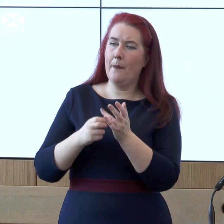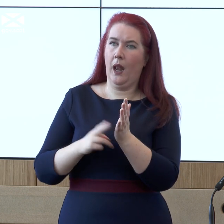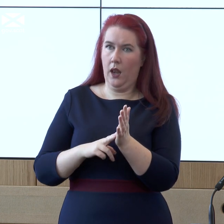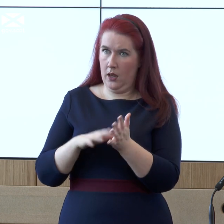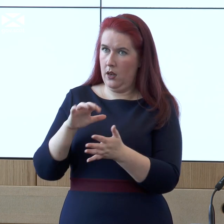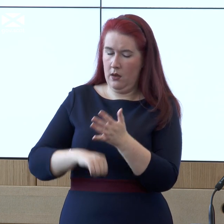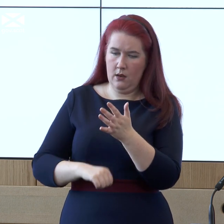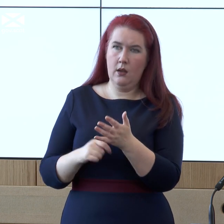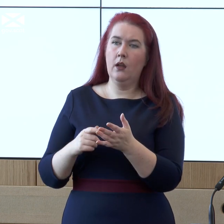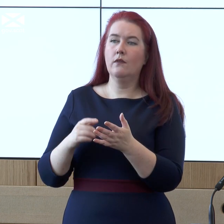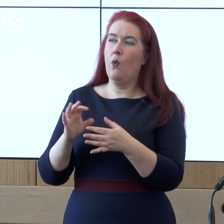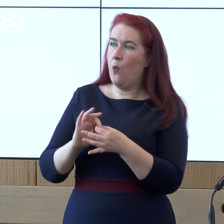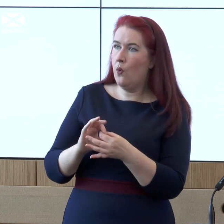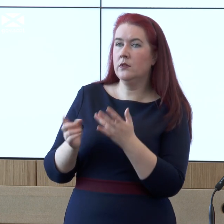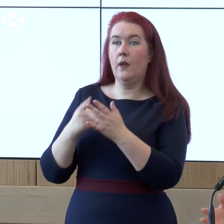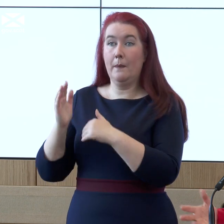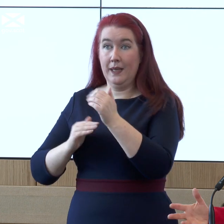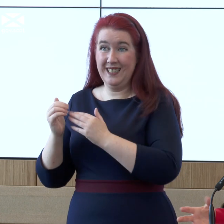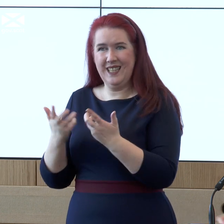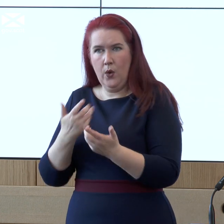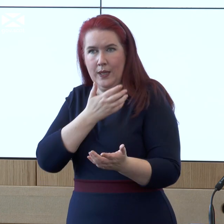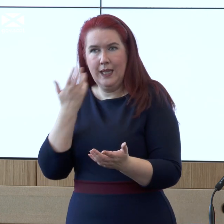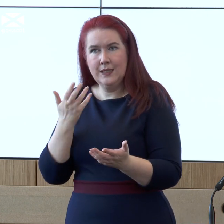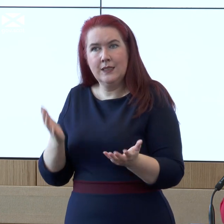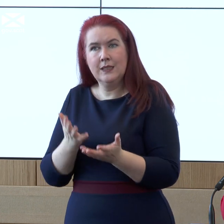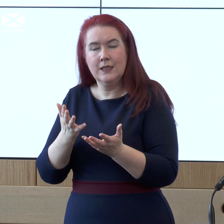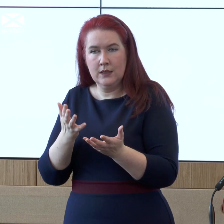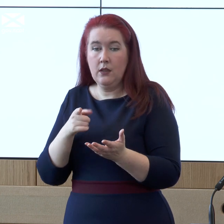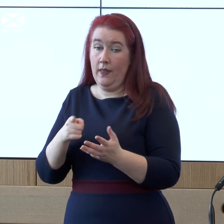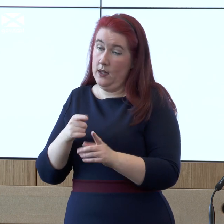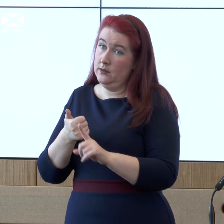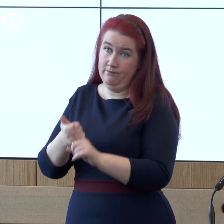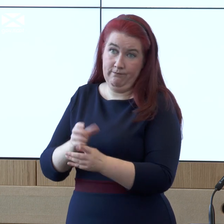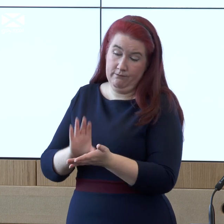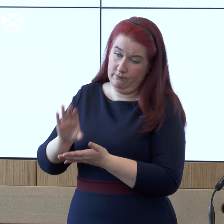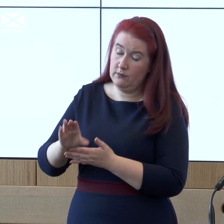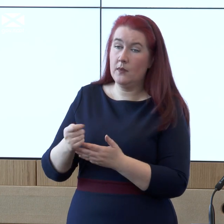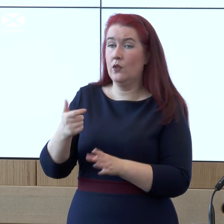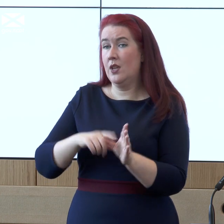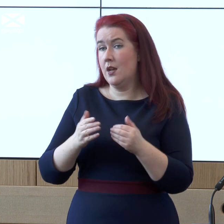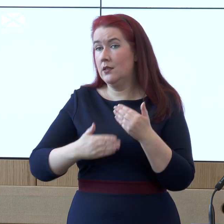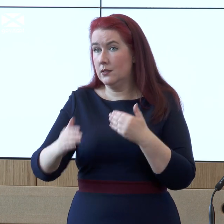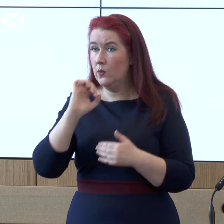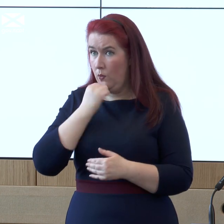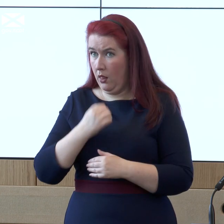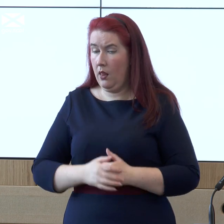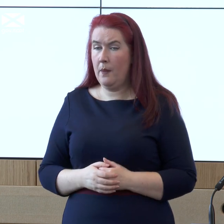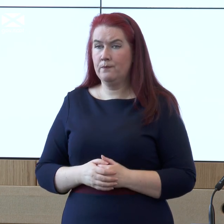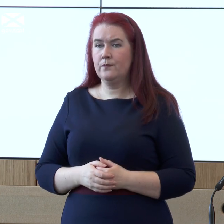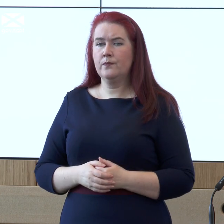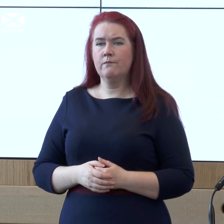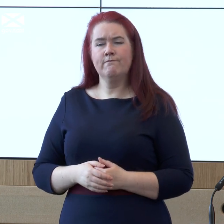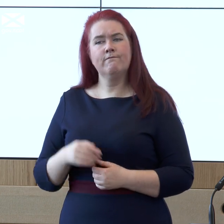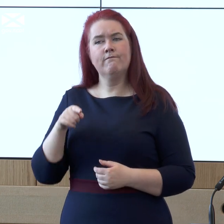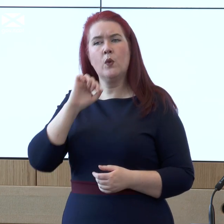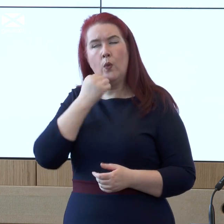buildings. That will be backed by significant investment over the next few years and will be difficult